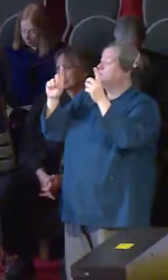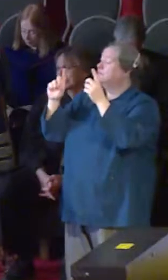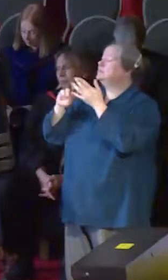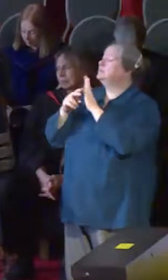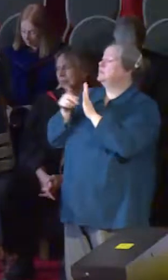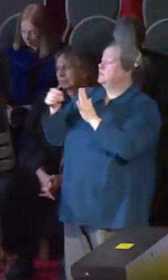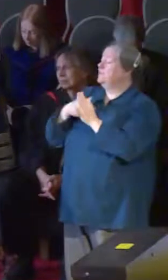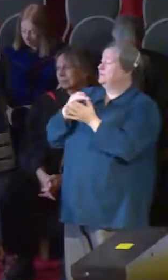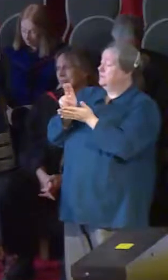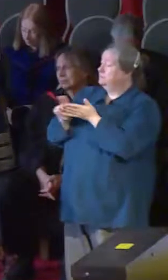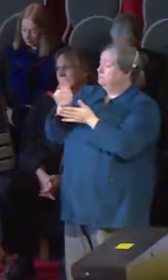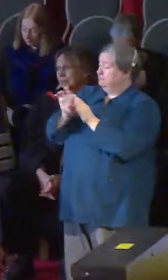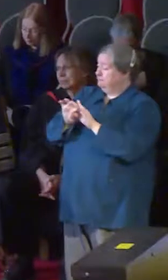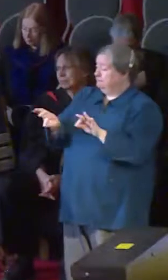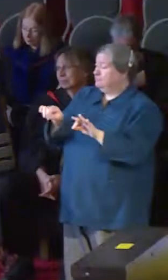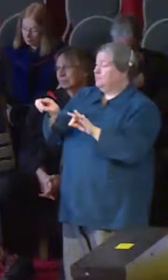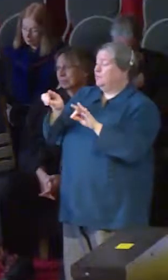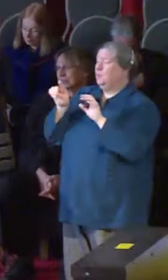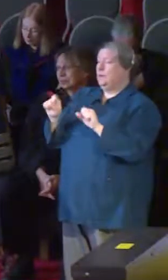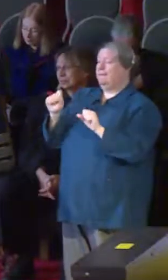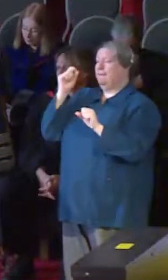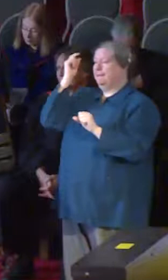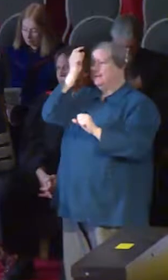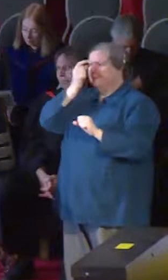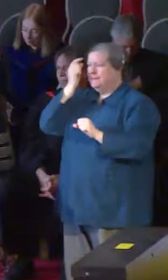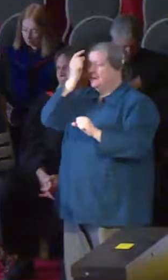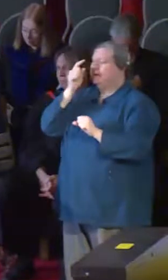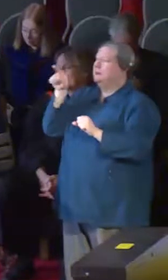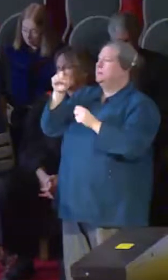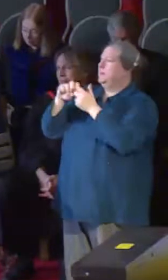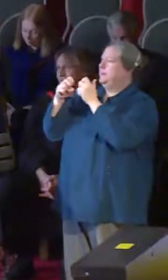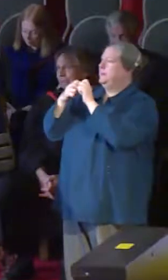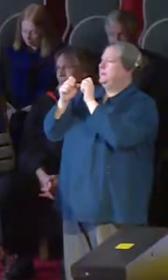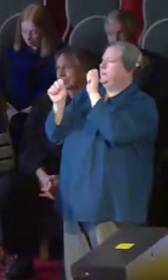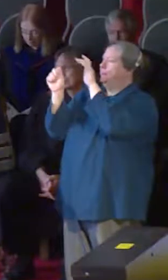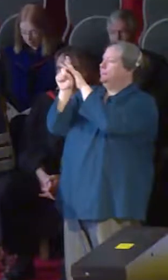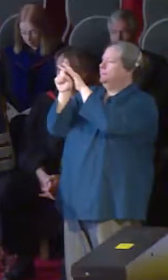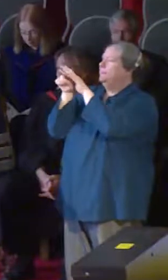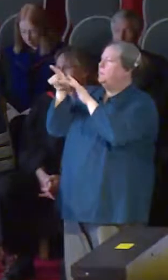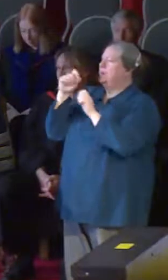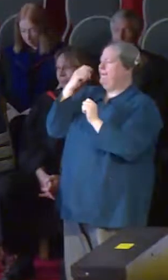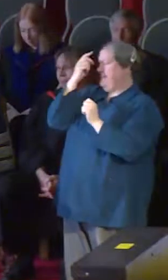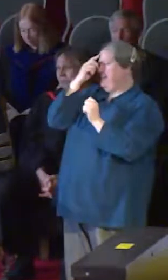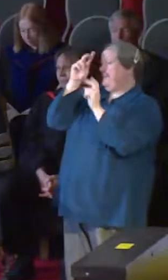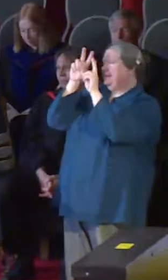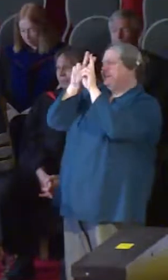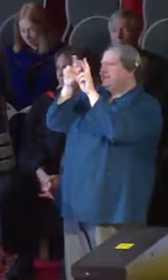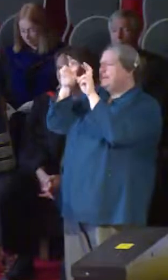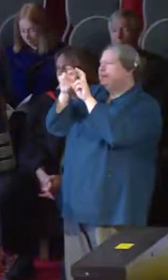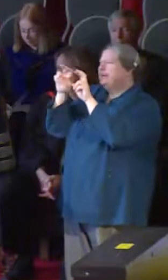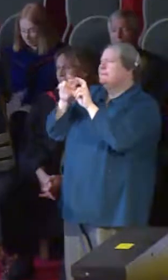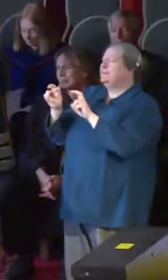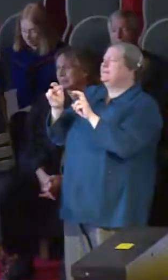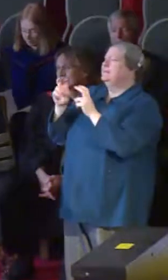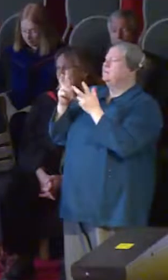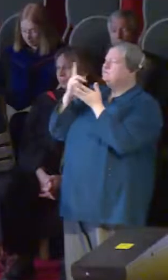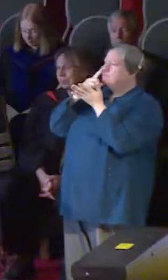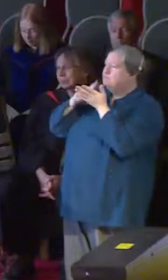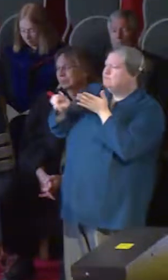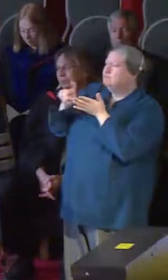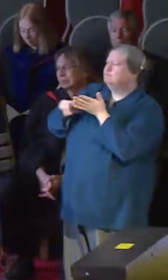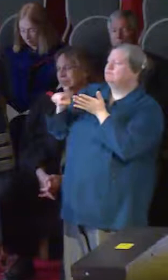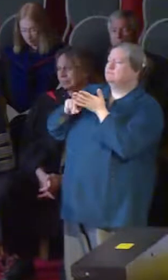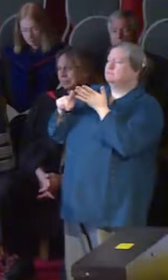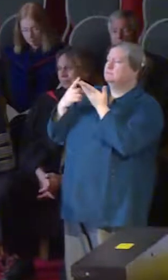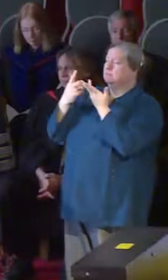with the critical skills to answer complex questions. It's provided you with ways to research,